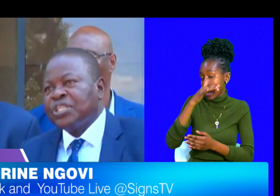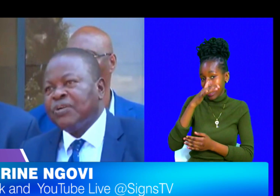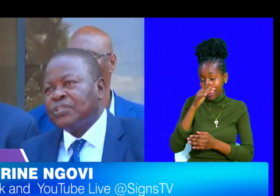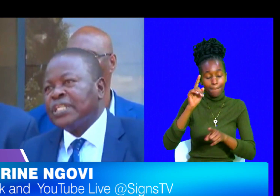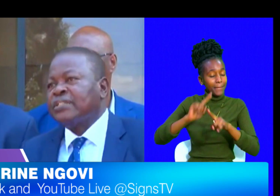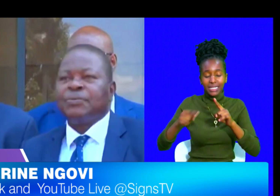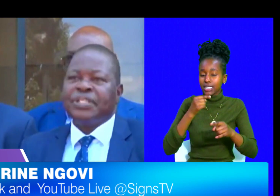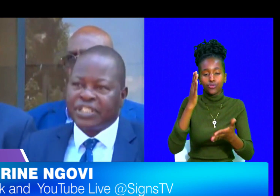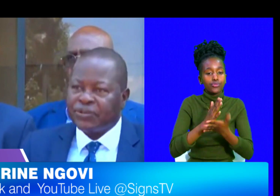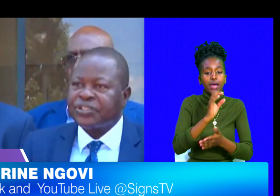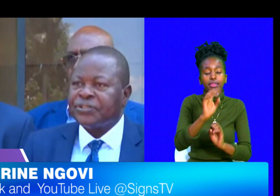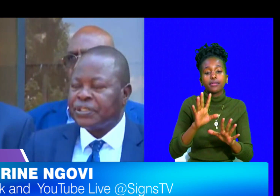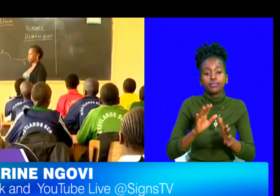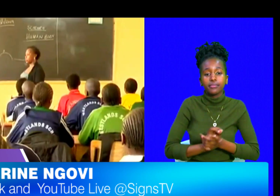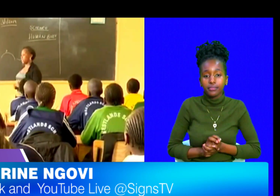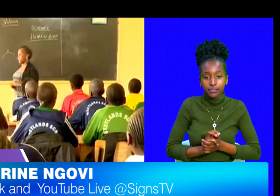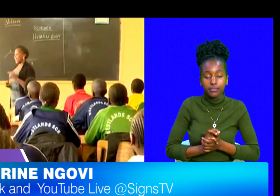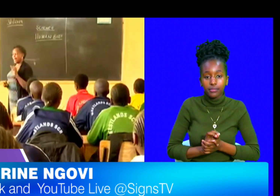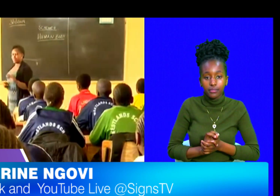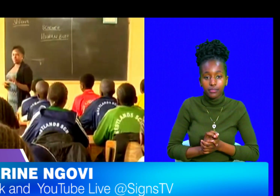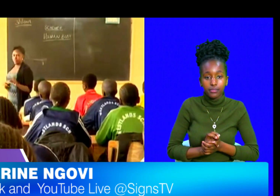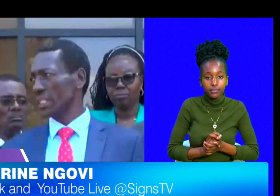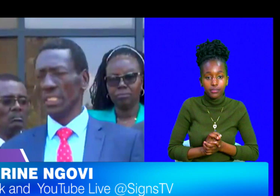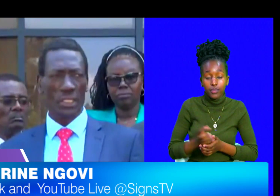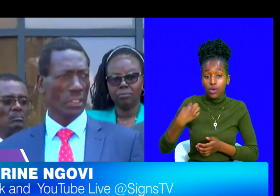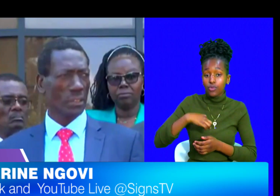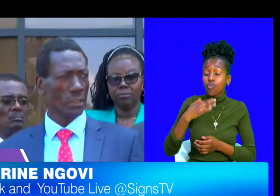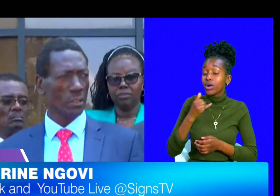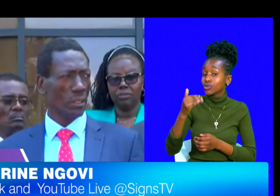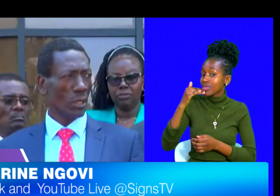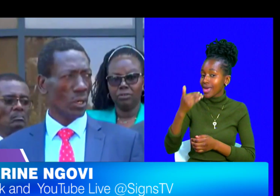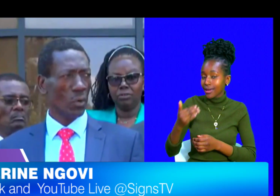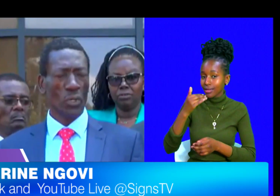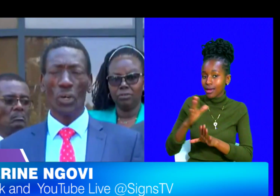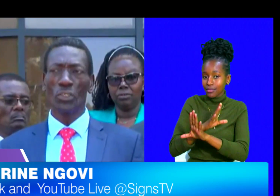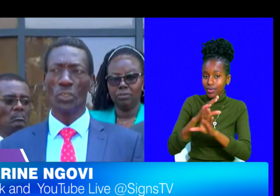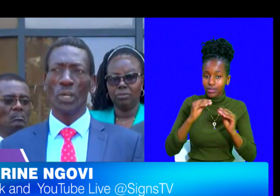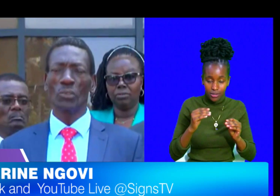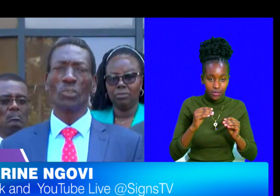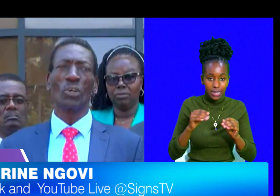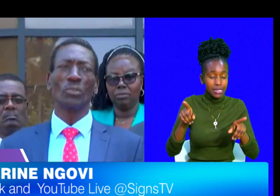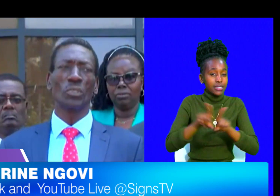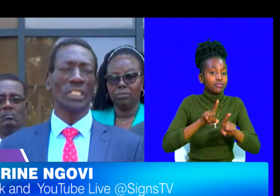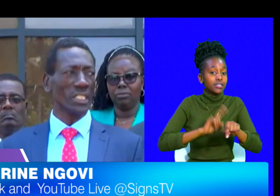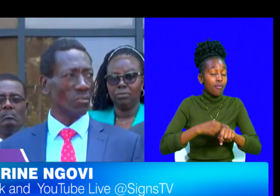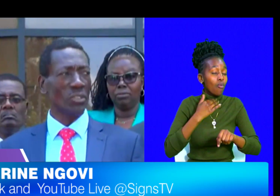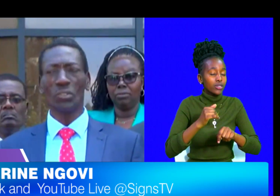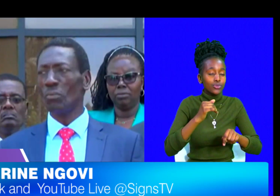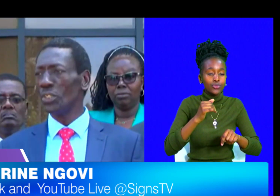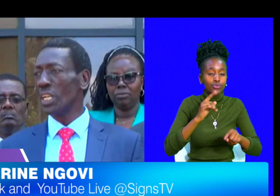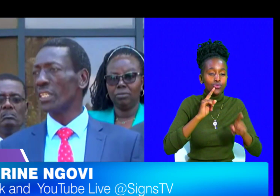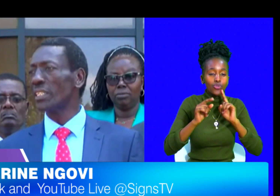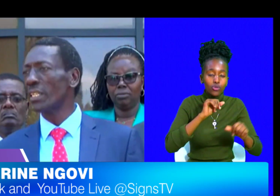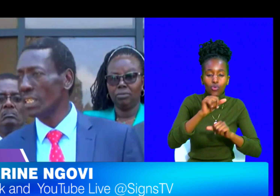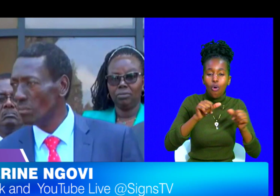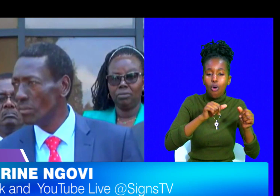or serious with this negotiation. Much as we thank the president, we also want to talk to Teacher Service